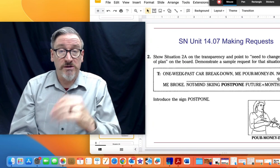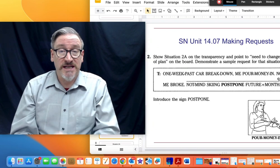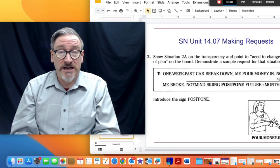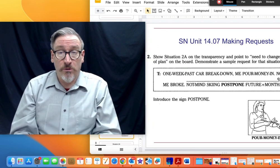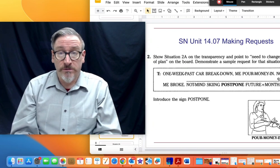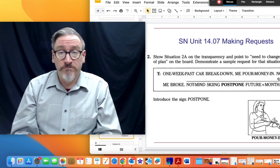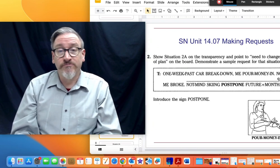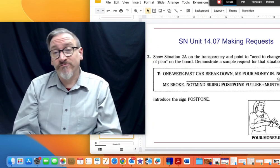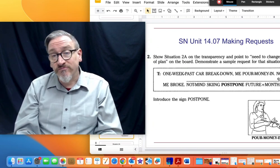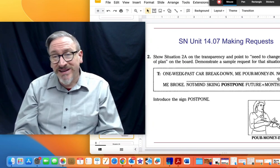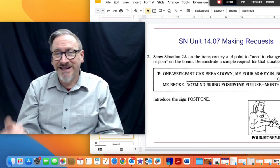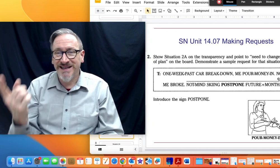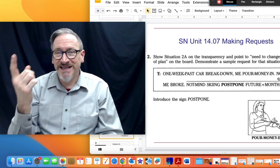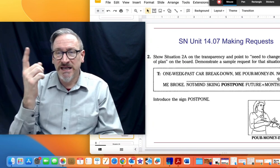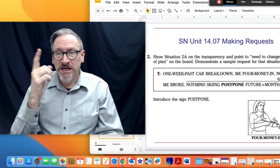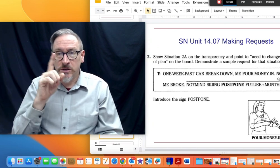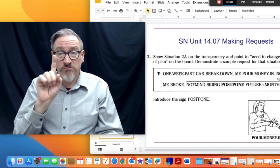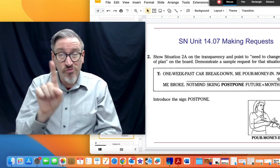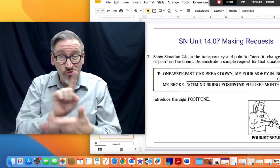So now, second one.